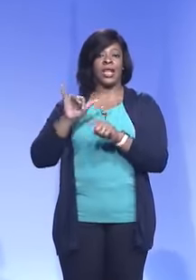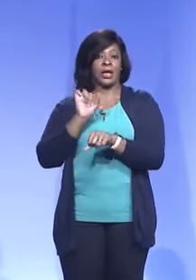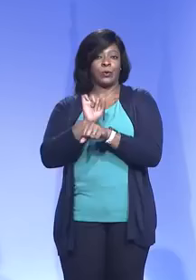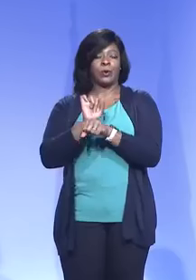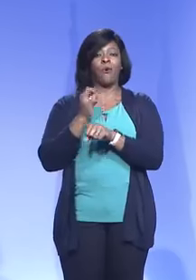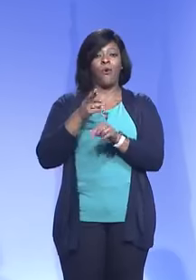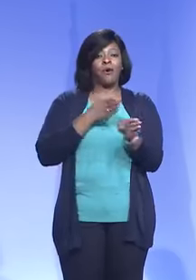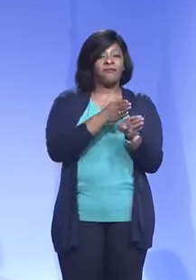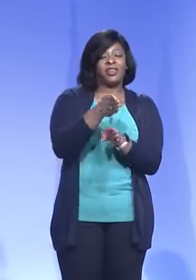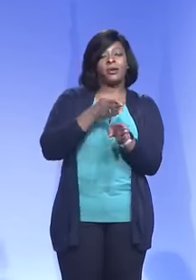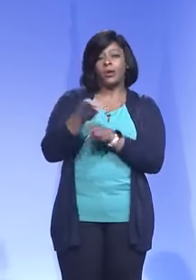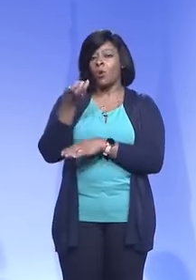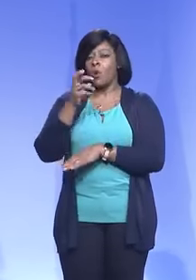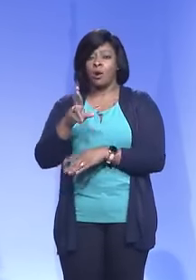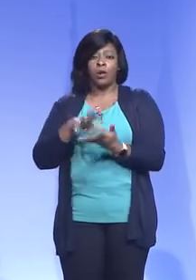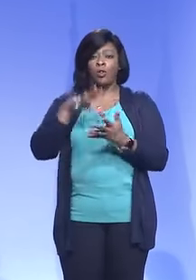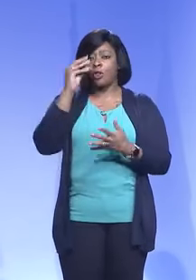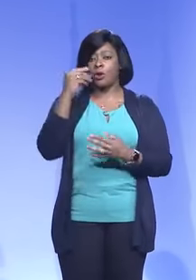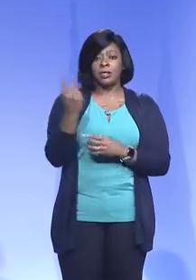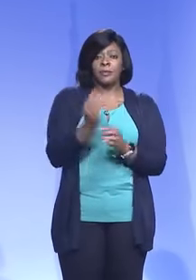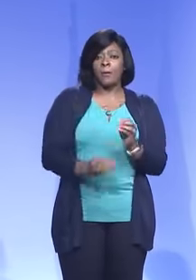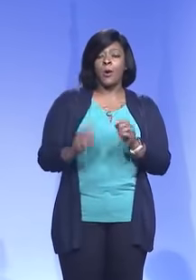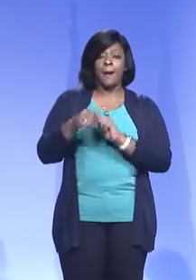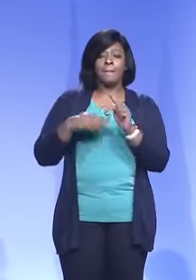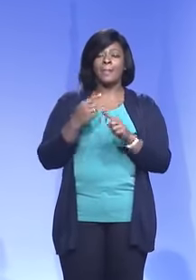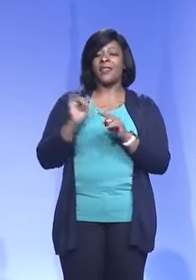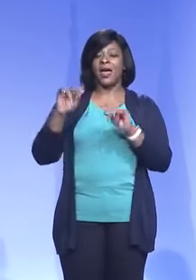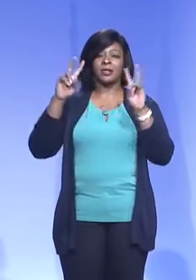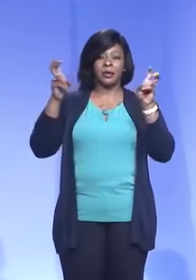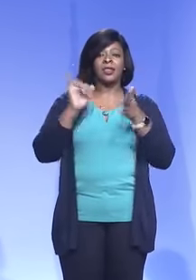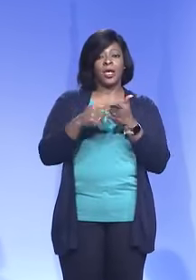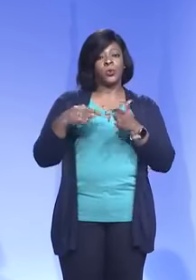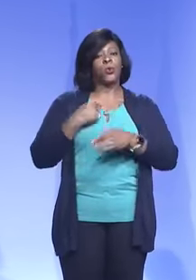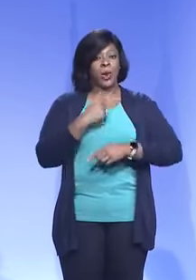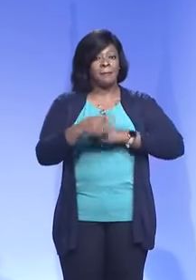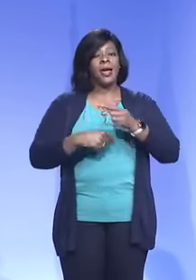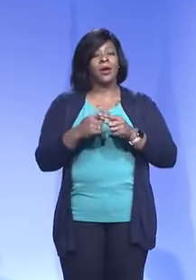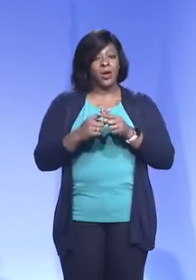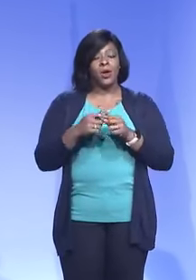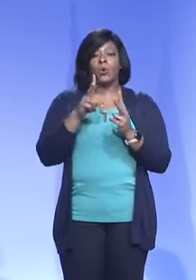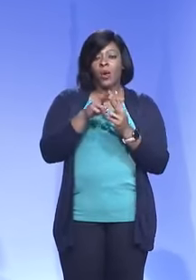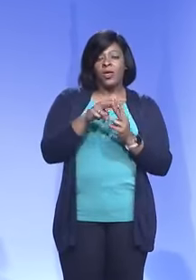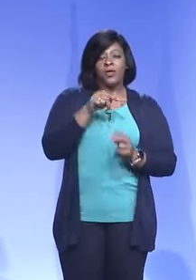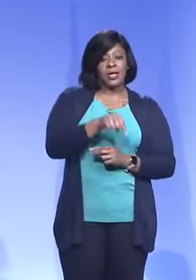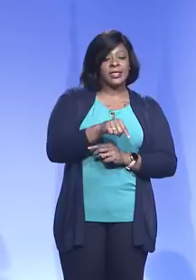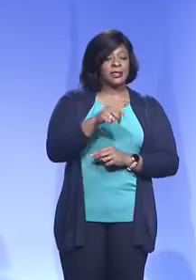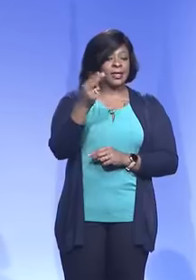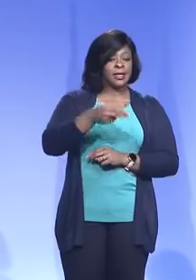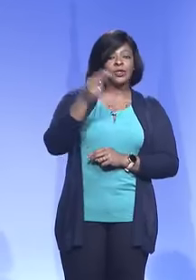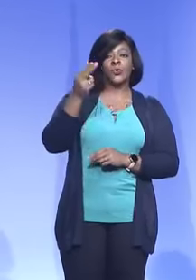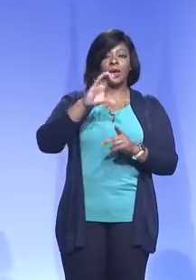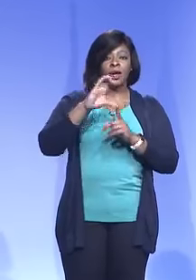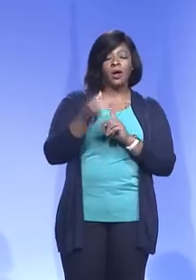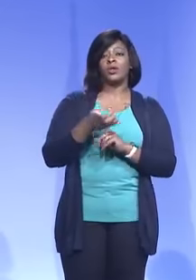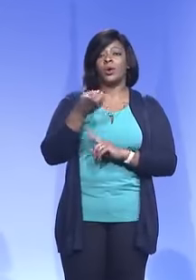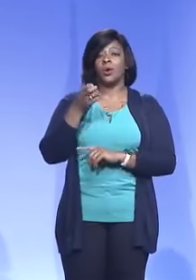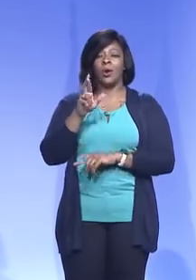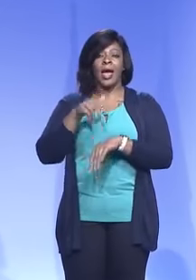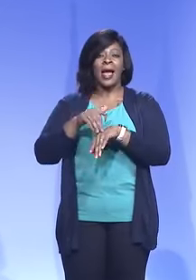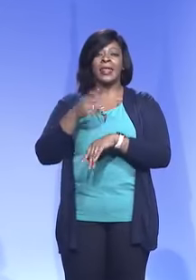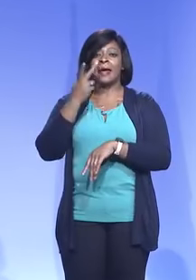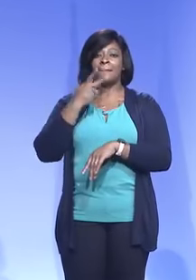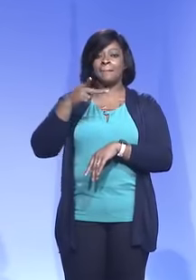or a field or just to learn something more about a topic. And that's what we're all about, whether it's history and culture at